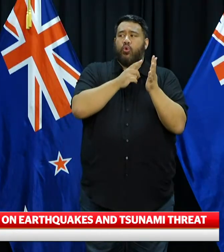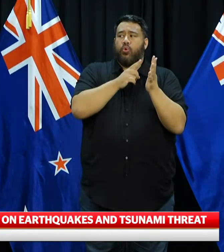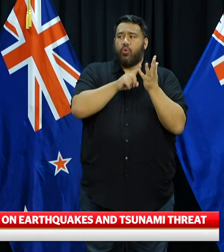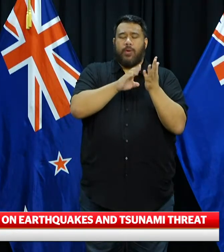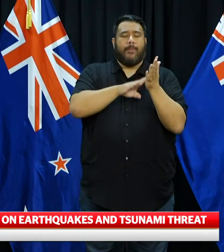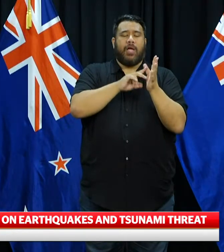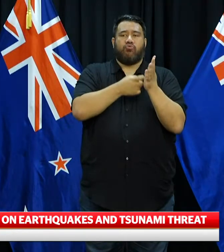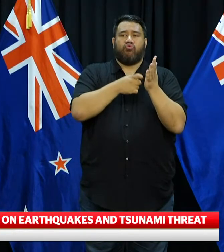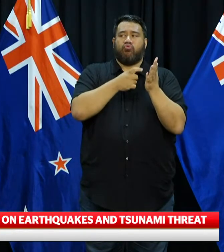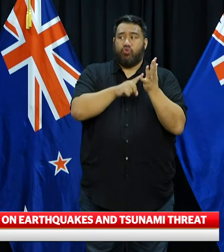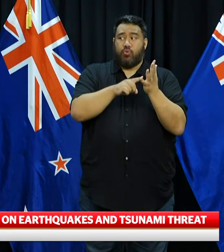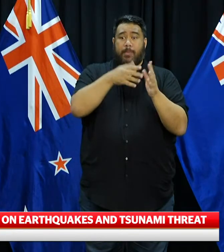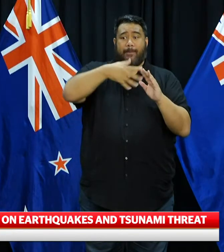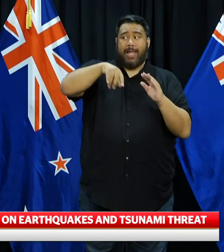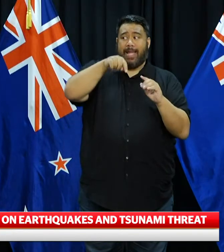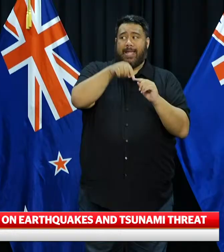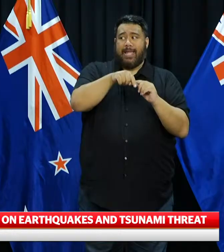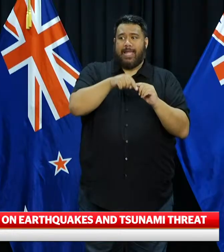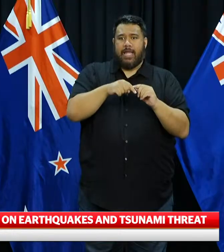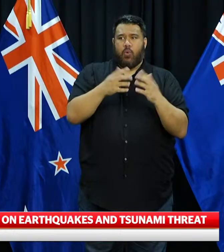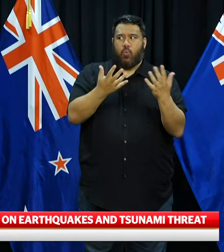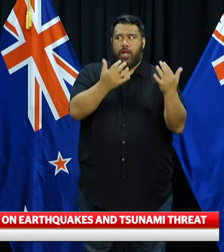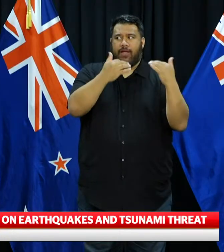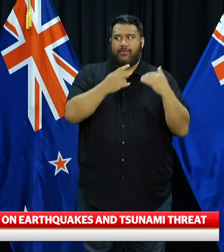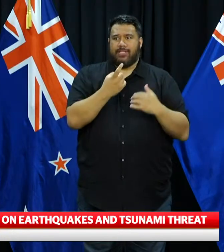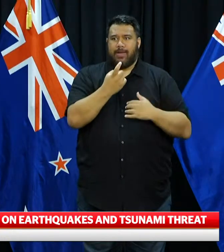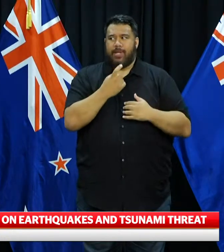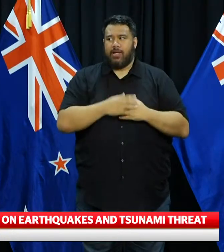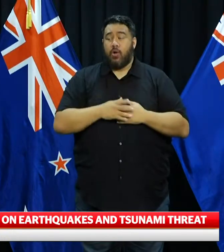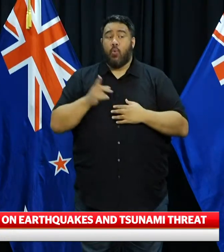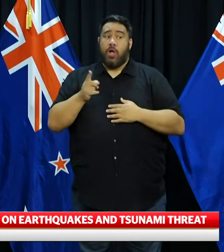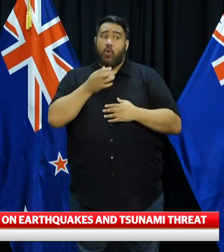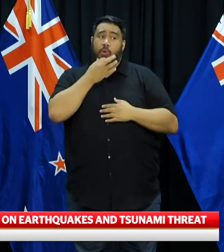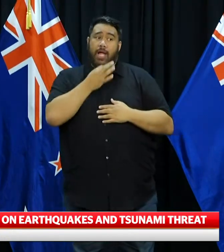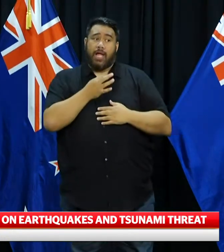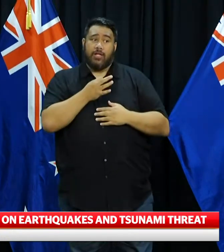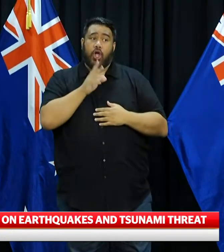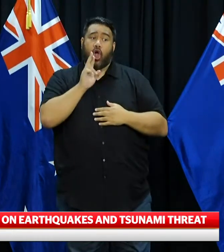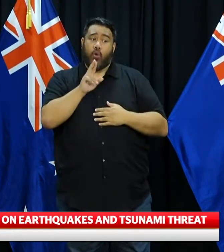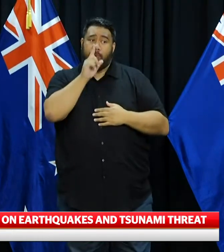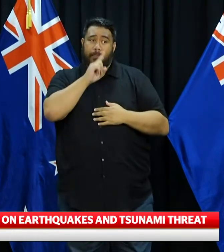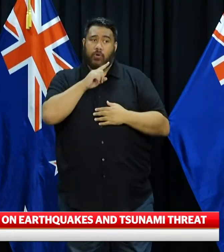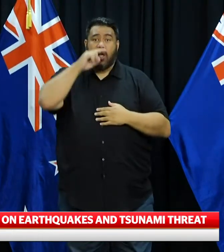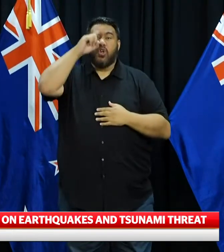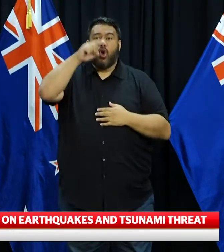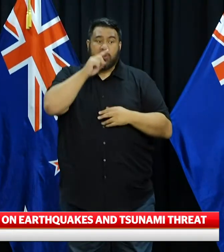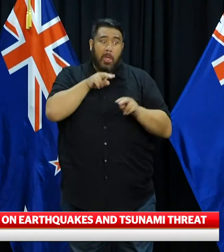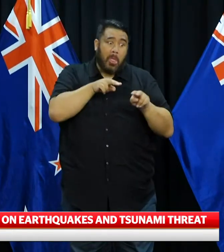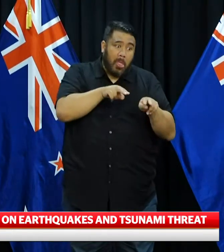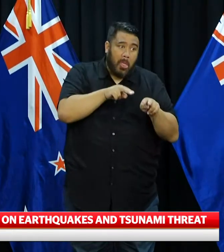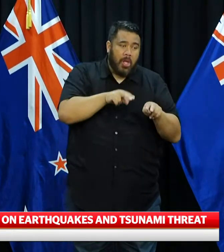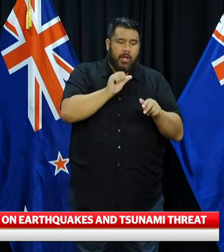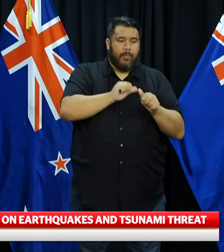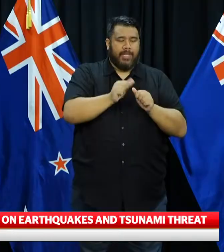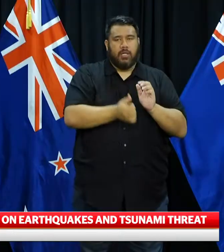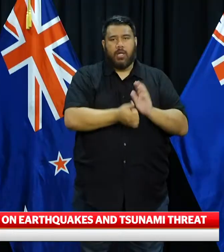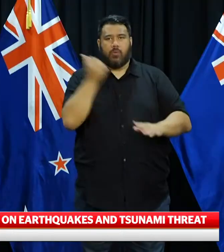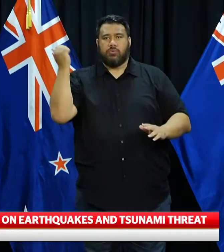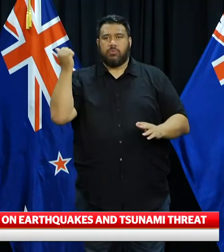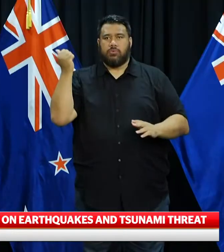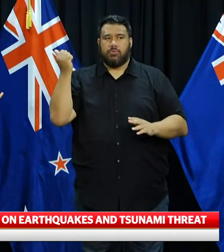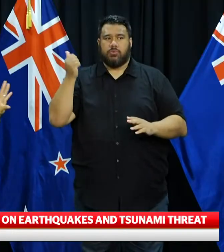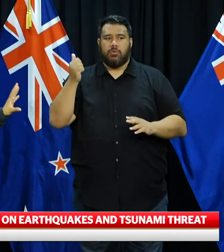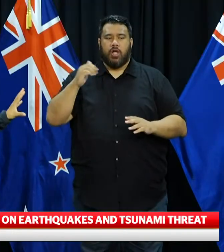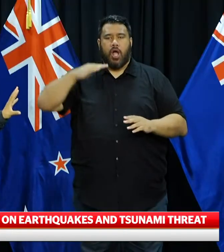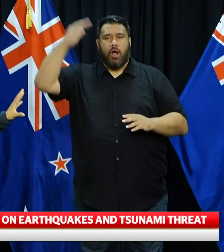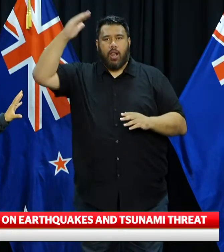something that you have planned for? Well, first of all, I would ask that hopefully people aren't getting too close to be able to see that wave, so please do head